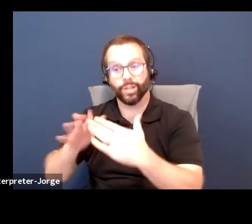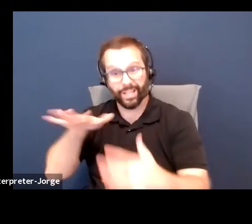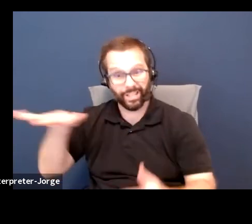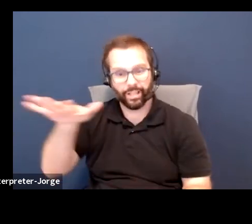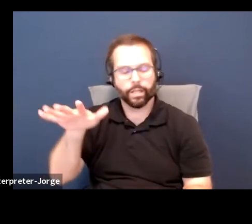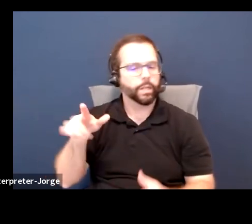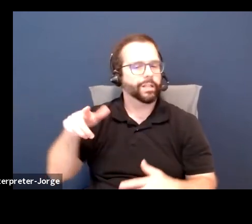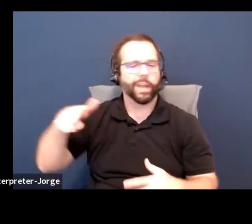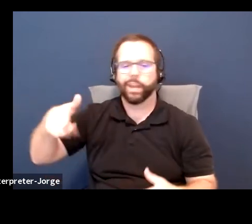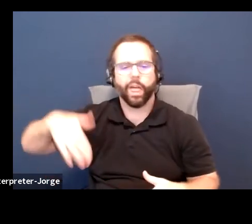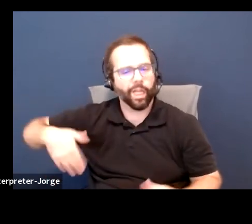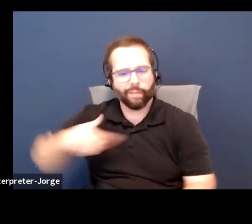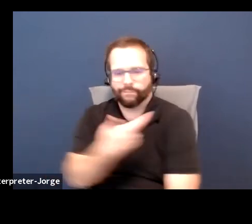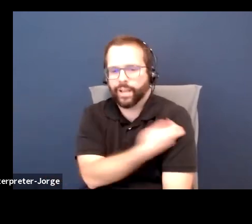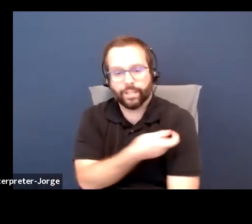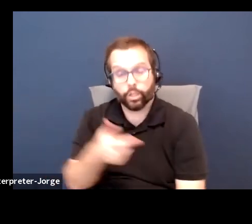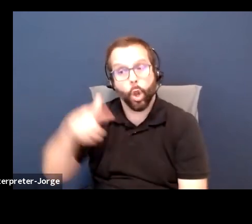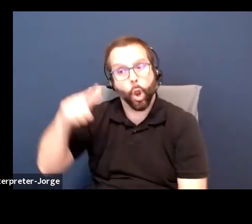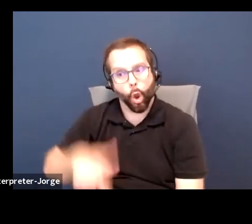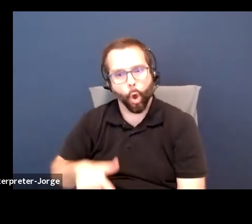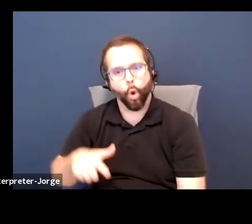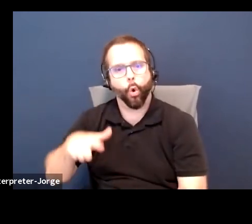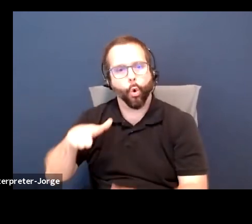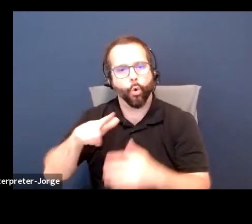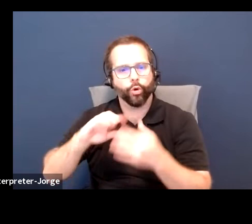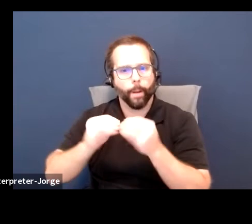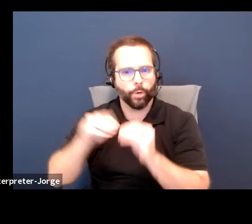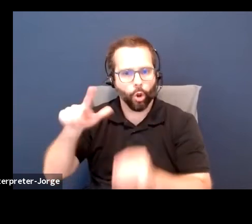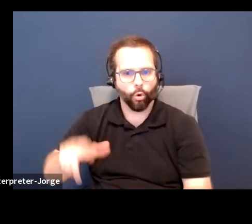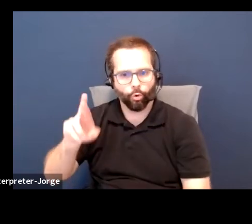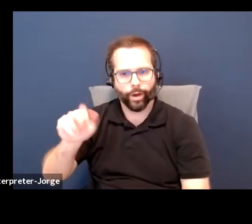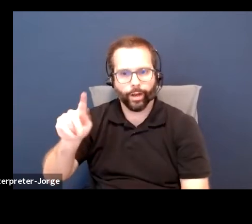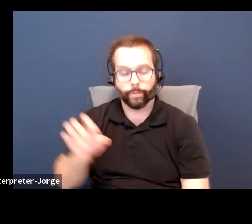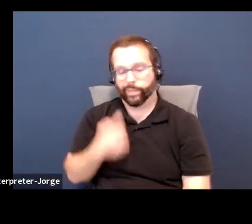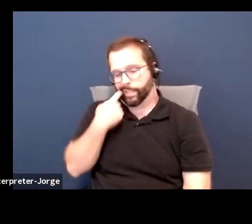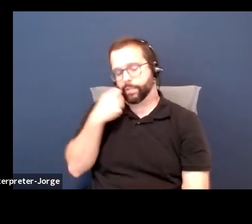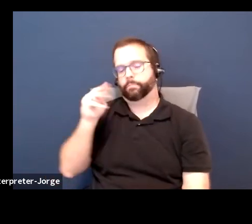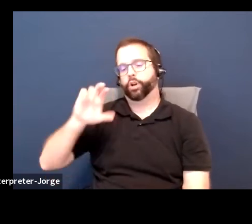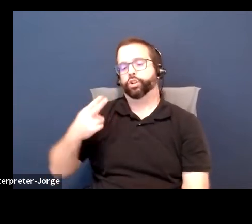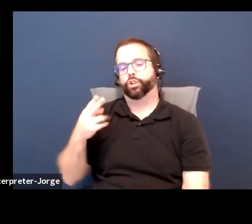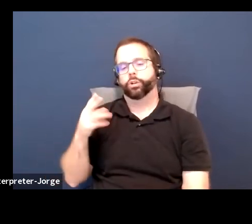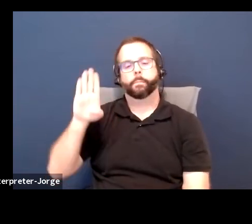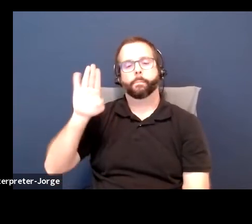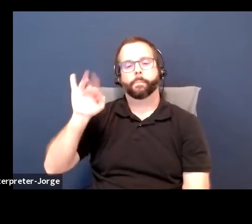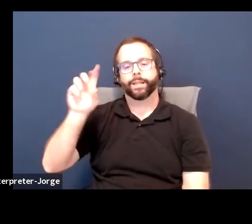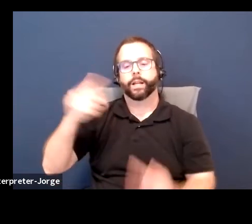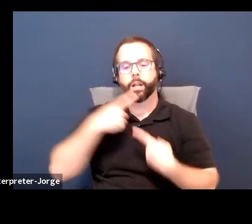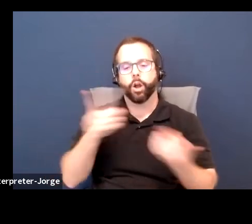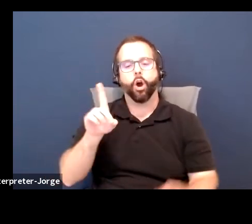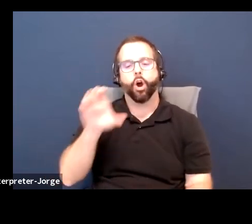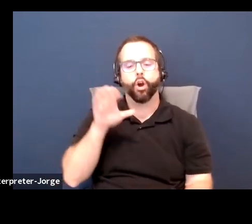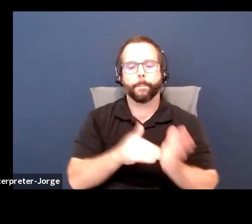rates. All of this is why in March, President Biden announced $100 million of funding